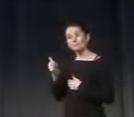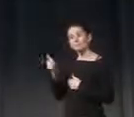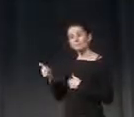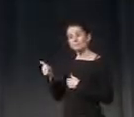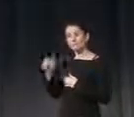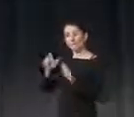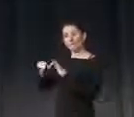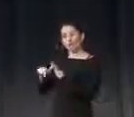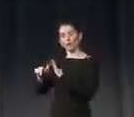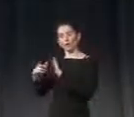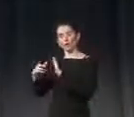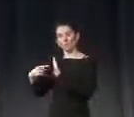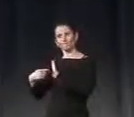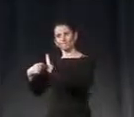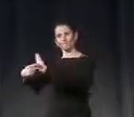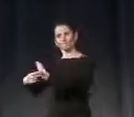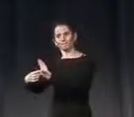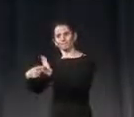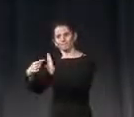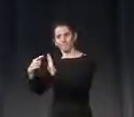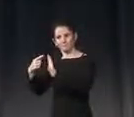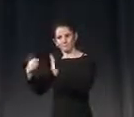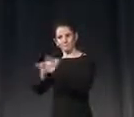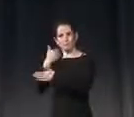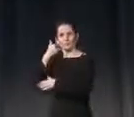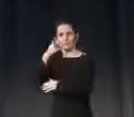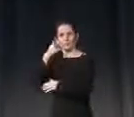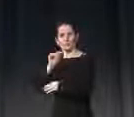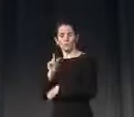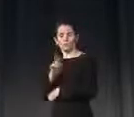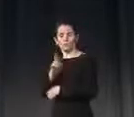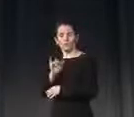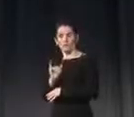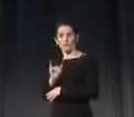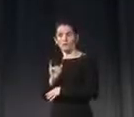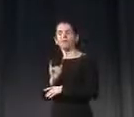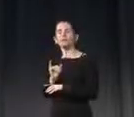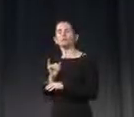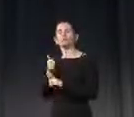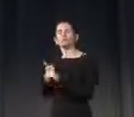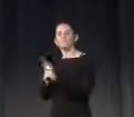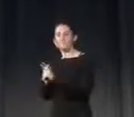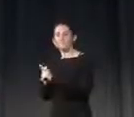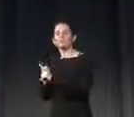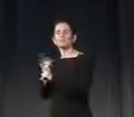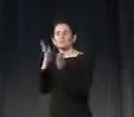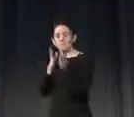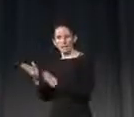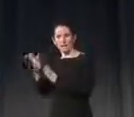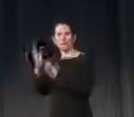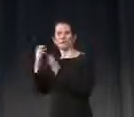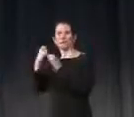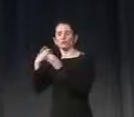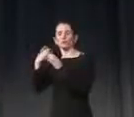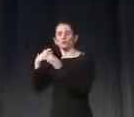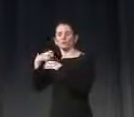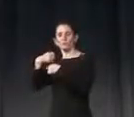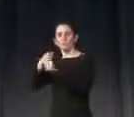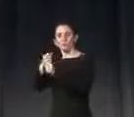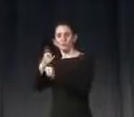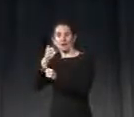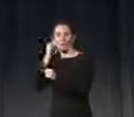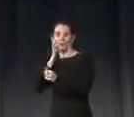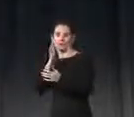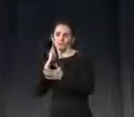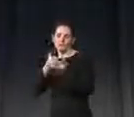and he later promised her that he would build a reflector attachment for the phone so, quote, deaf people could talk over it and see the person at the other